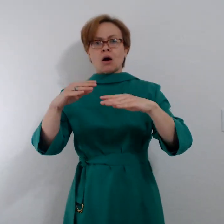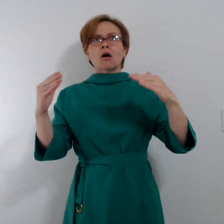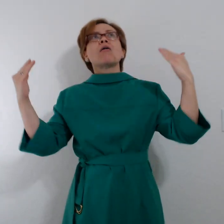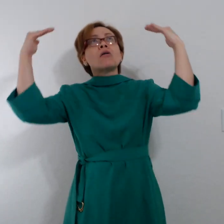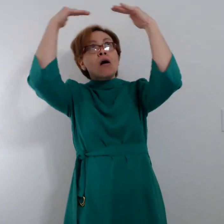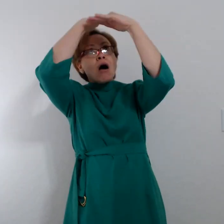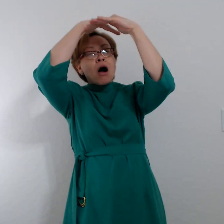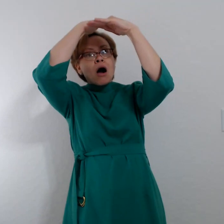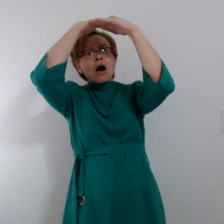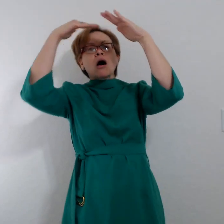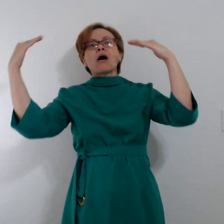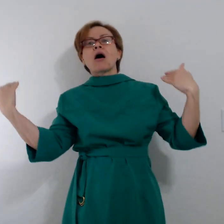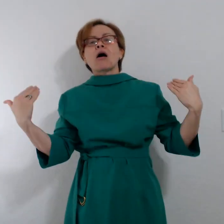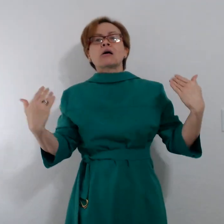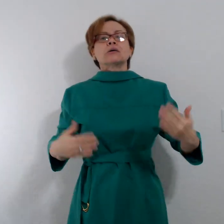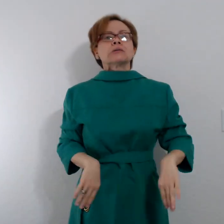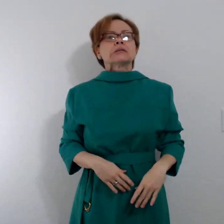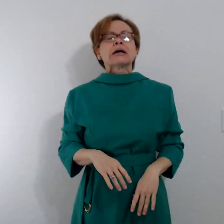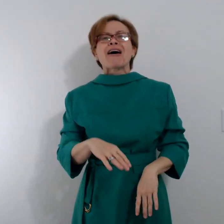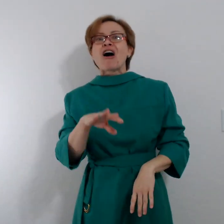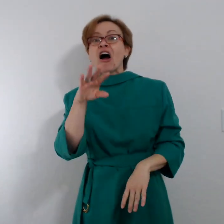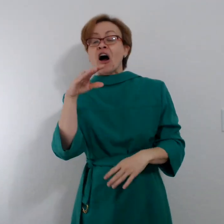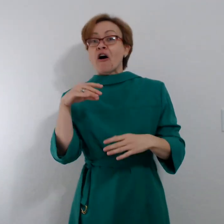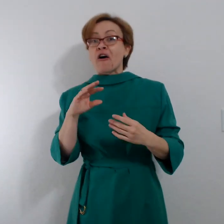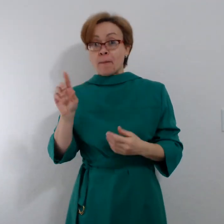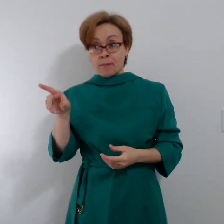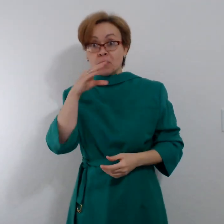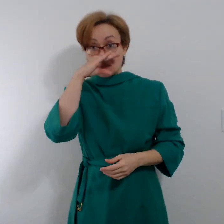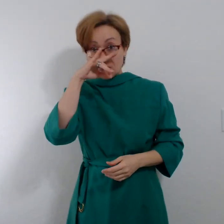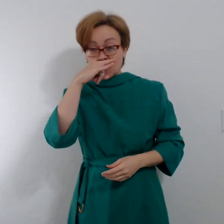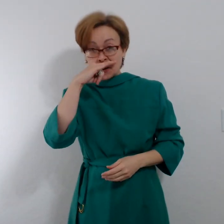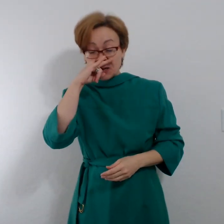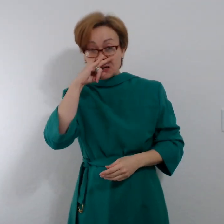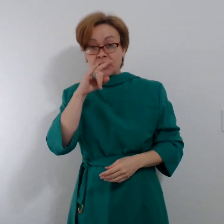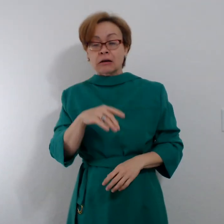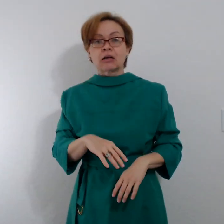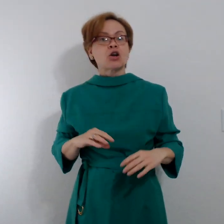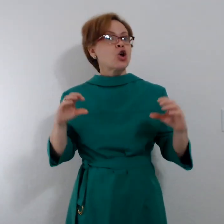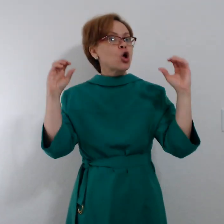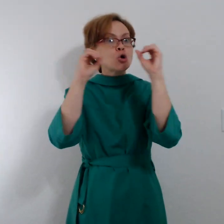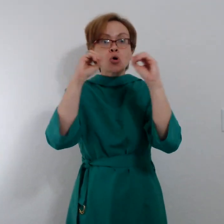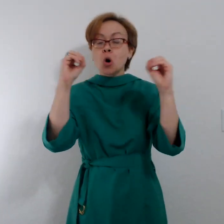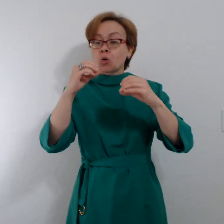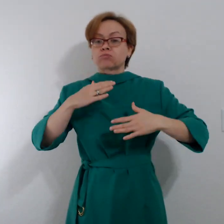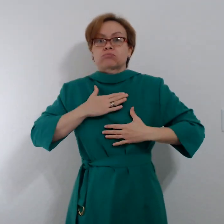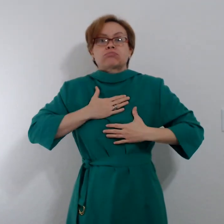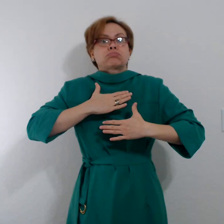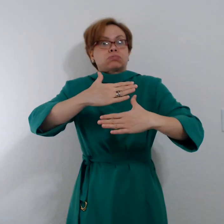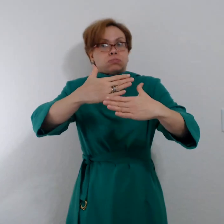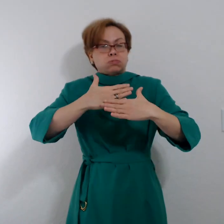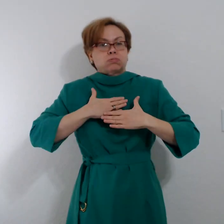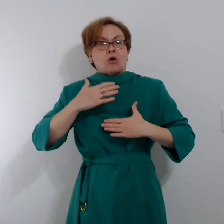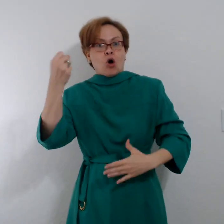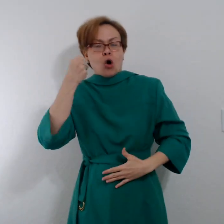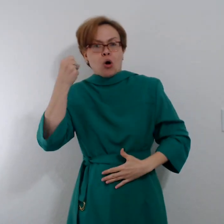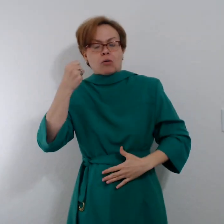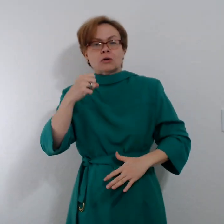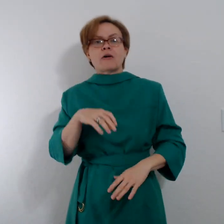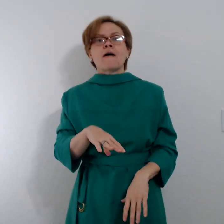for 45 minutes. When the rescue workers came, they resuscitated him and there was